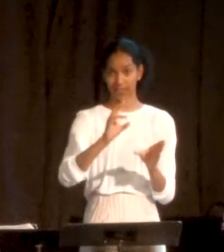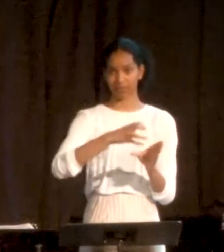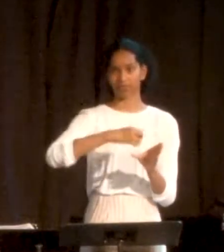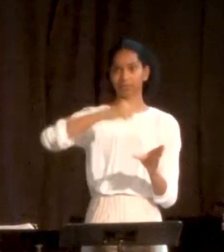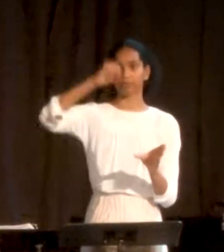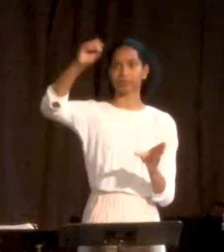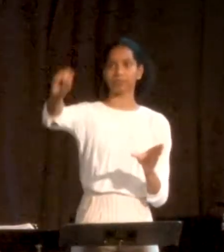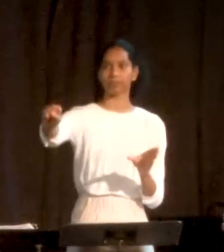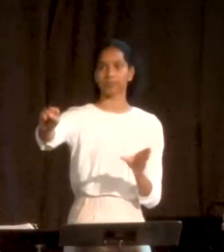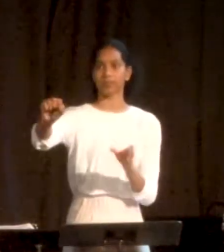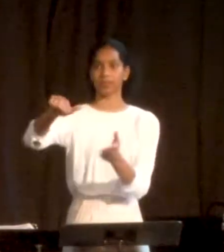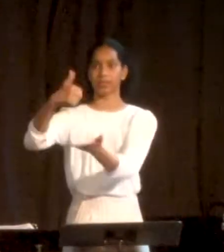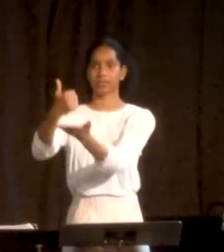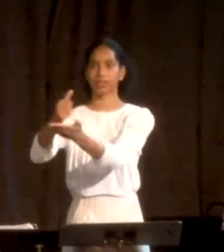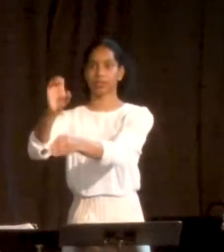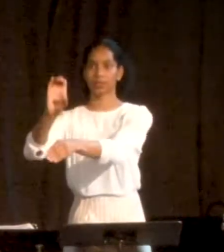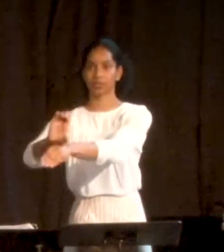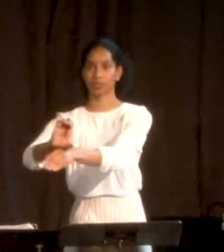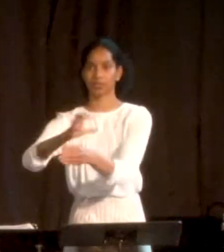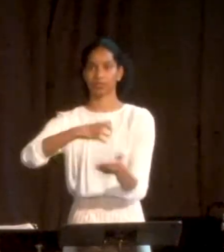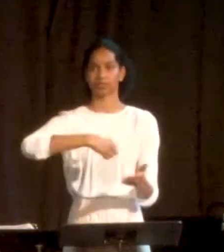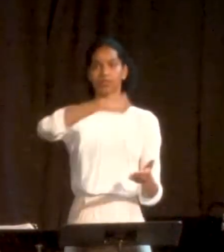from Antioch named Nicholas.